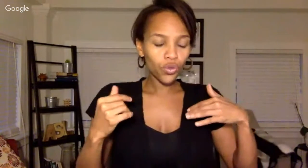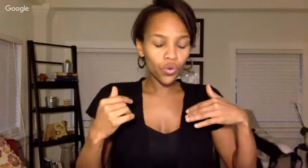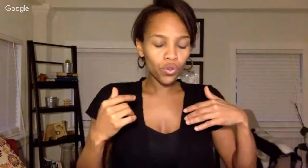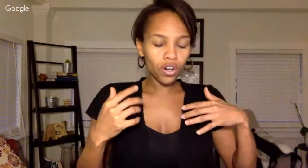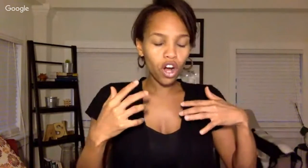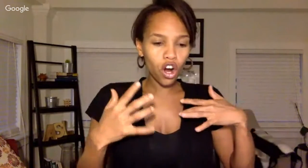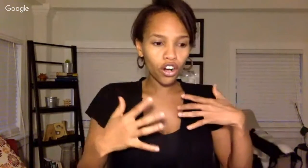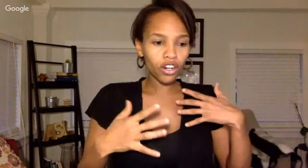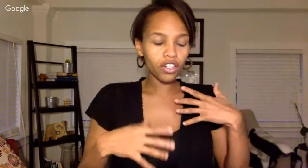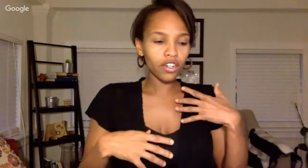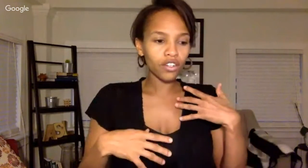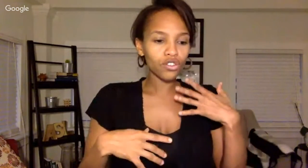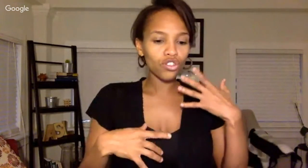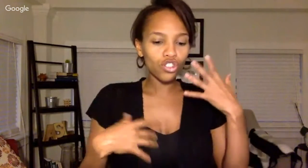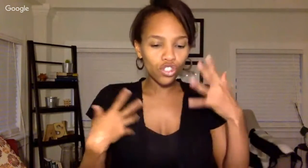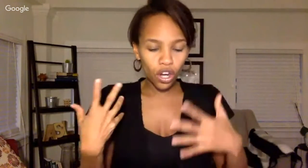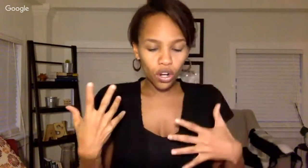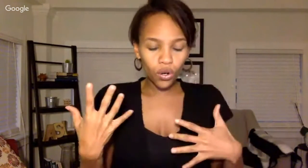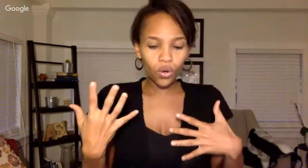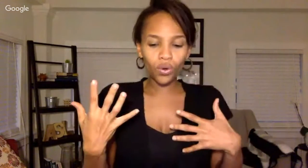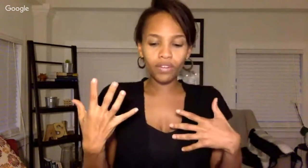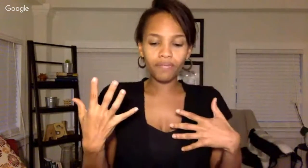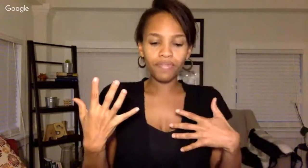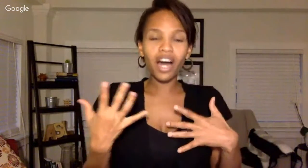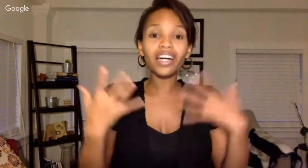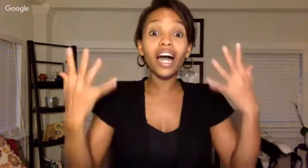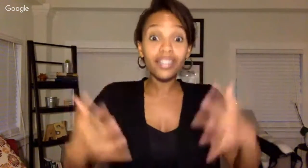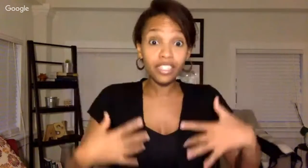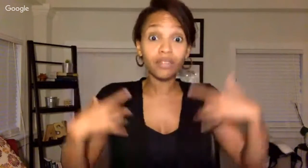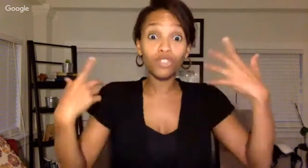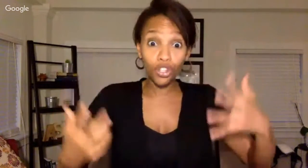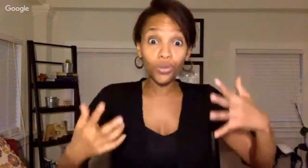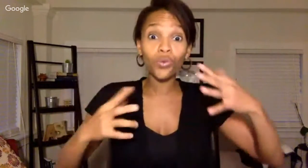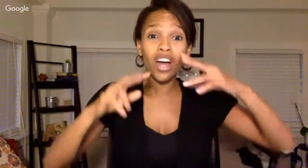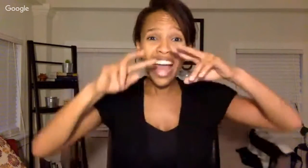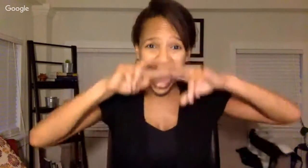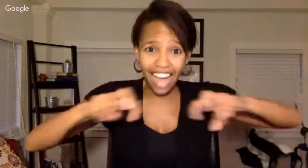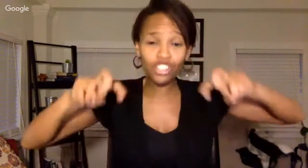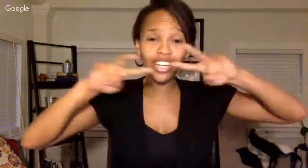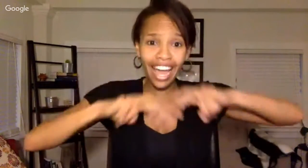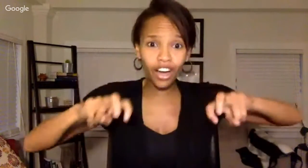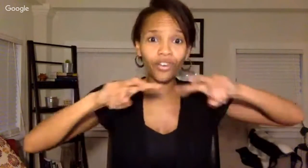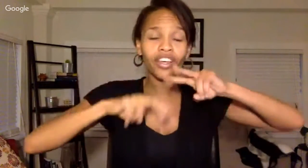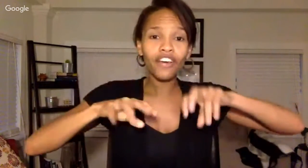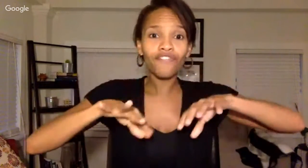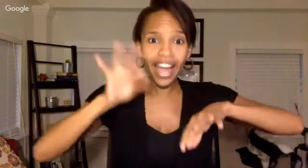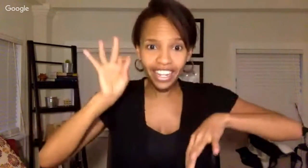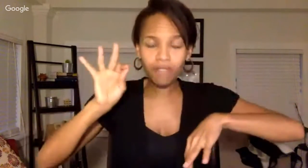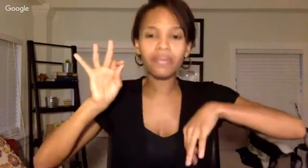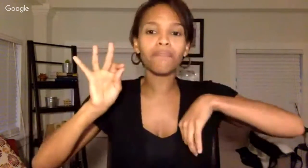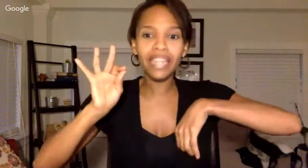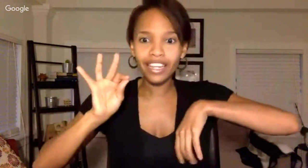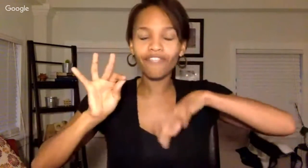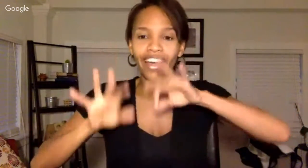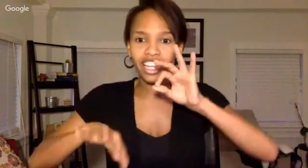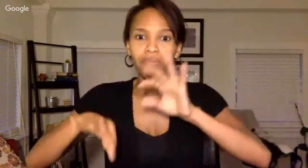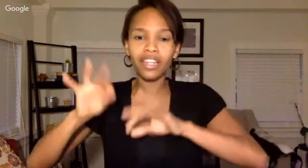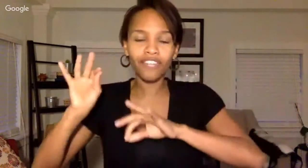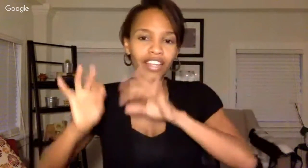you are so accustomed to hashing out, finding the meaning, that